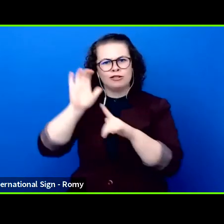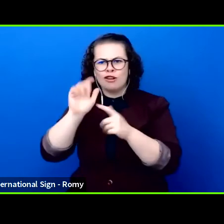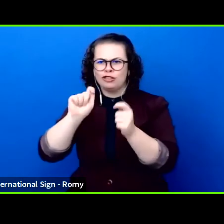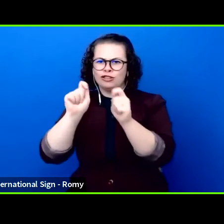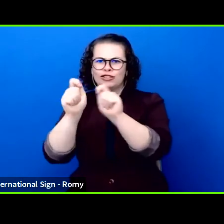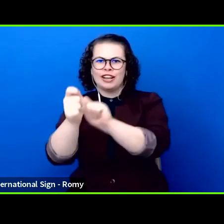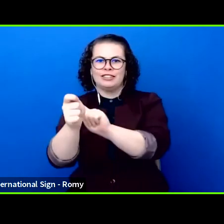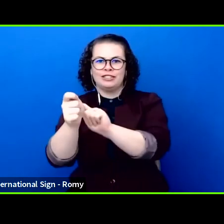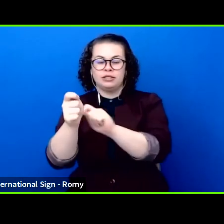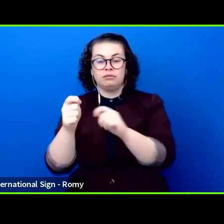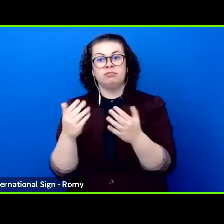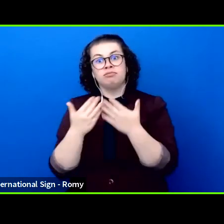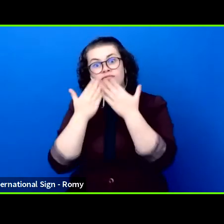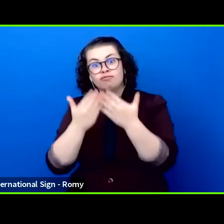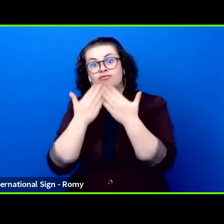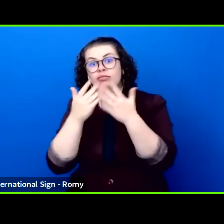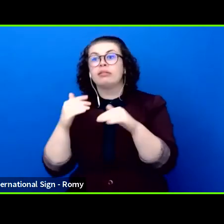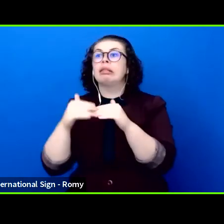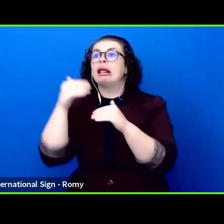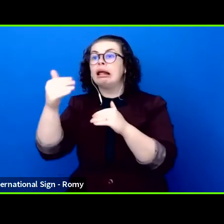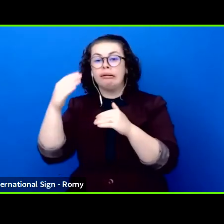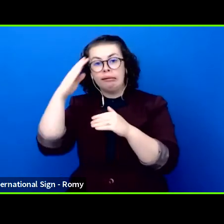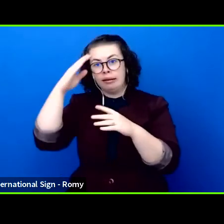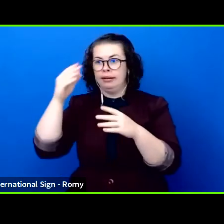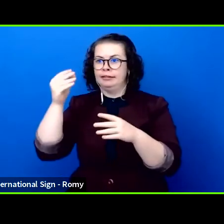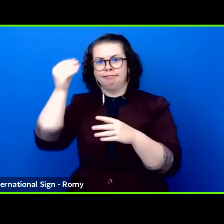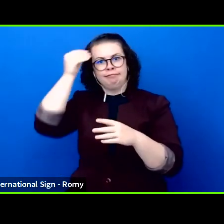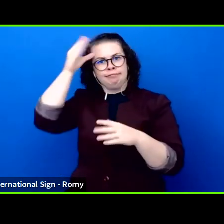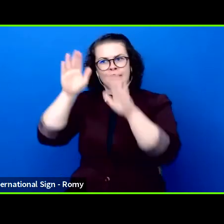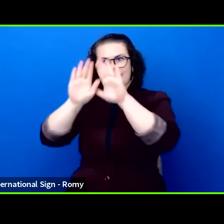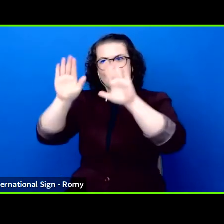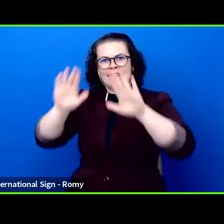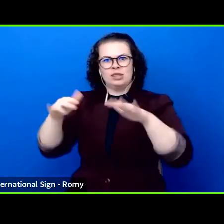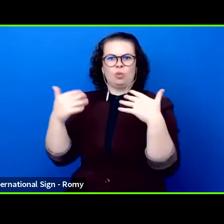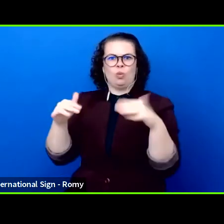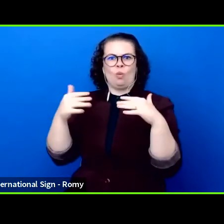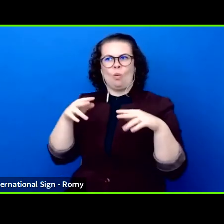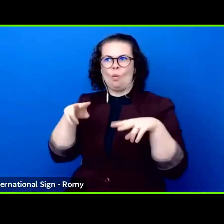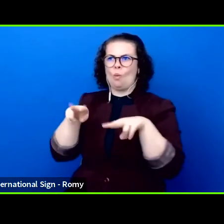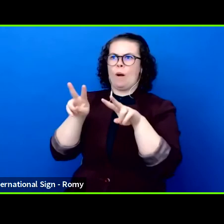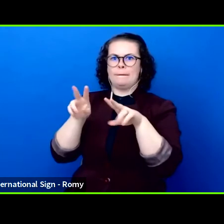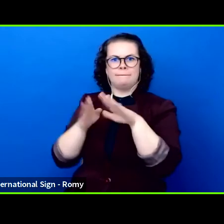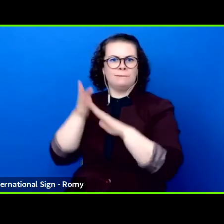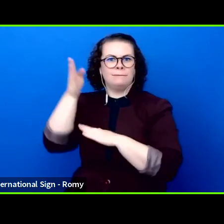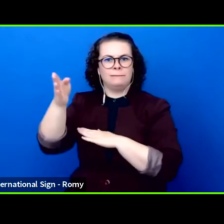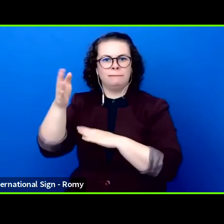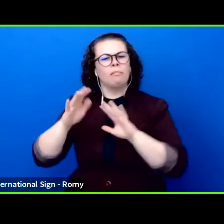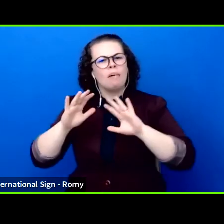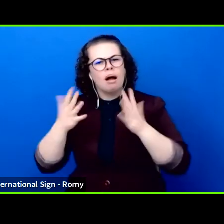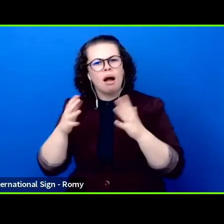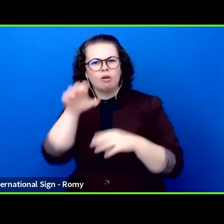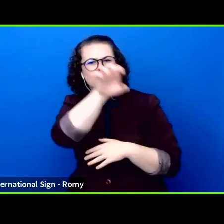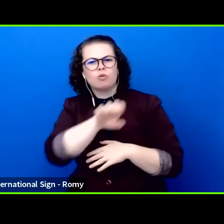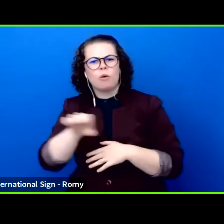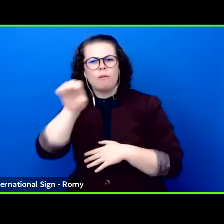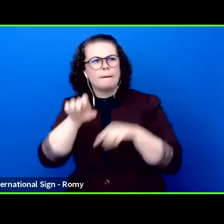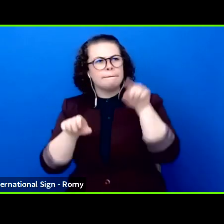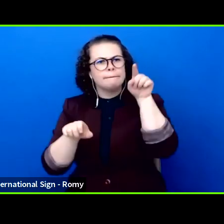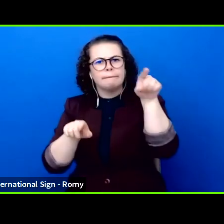academies. Experts from respective universities in Eastern and Western Europe will